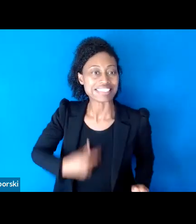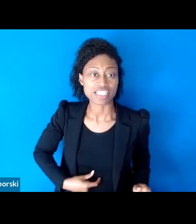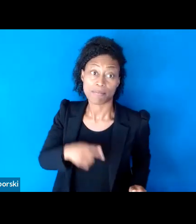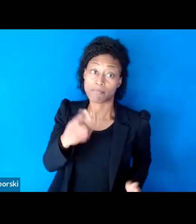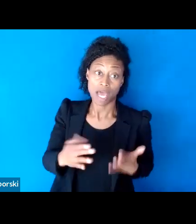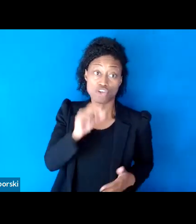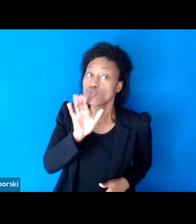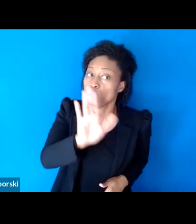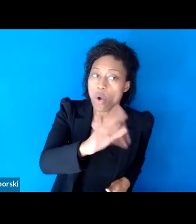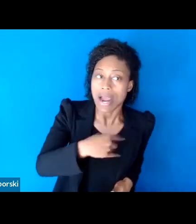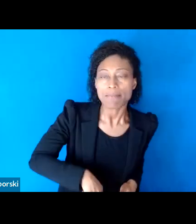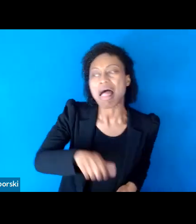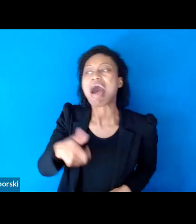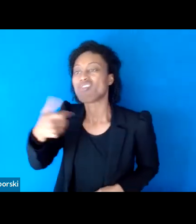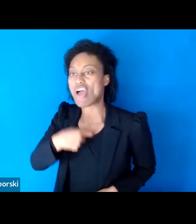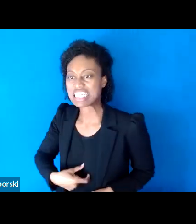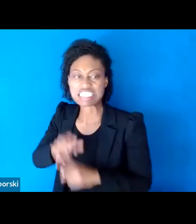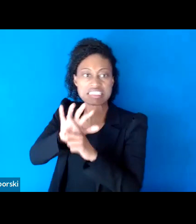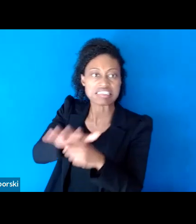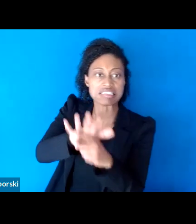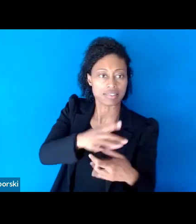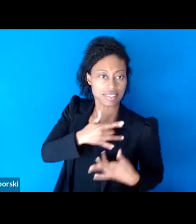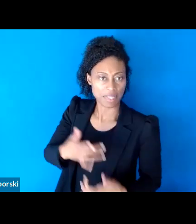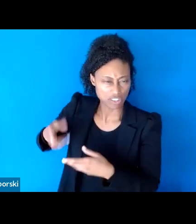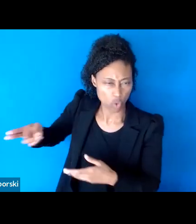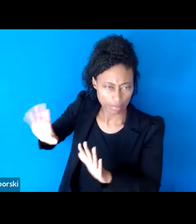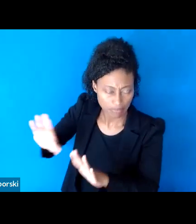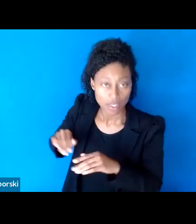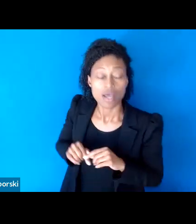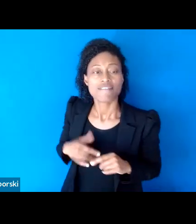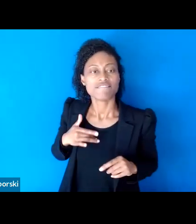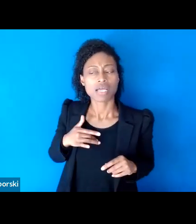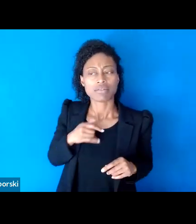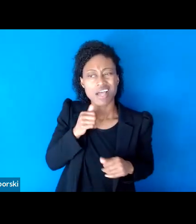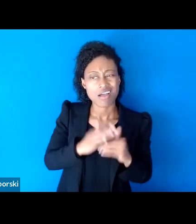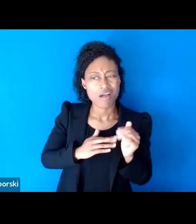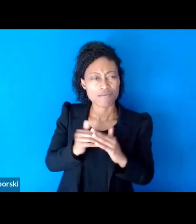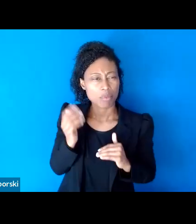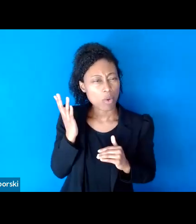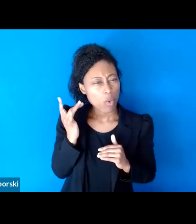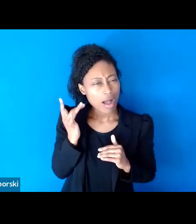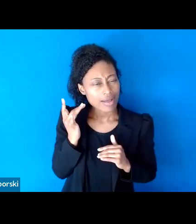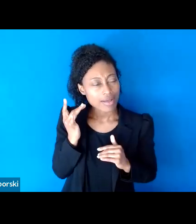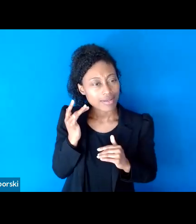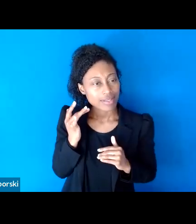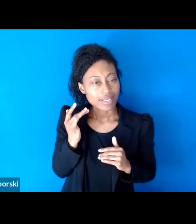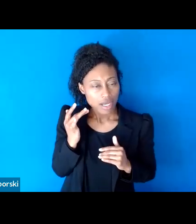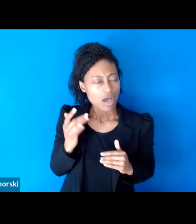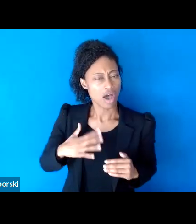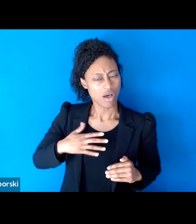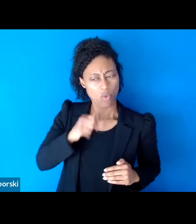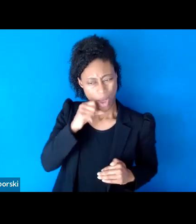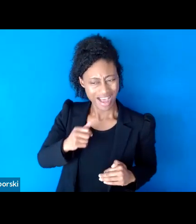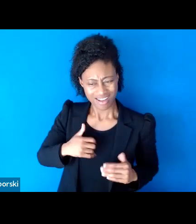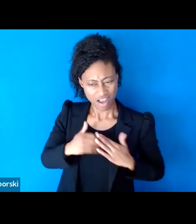and there might be a feeling of discomfort, often that discomfort comes from that white fragility and that